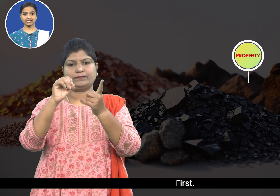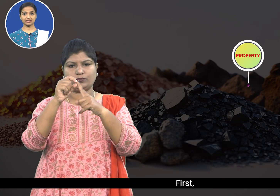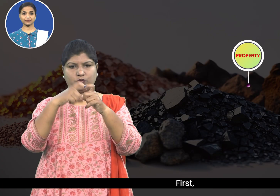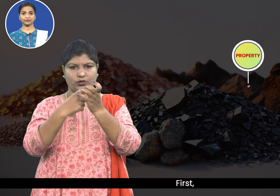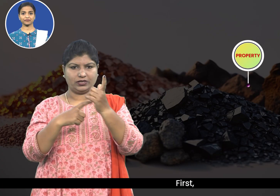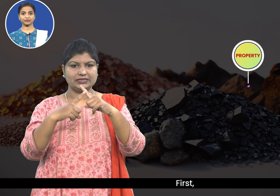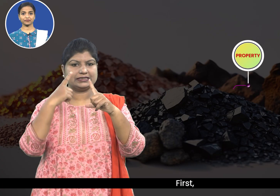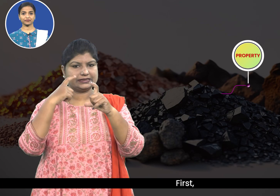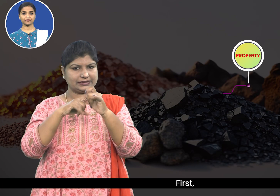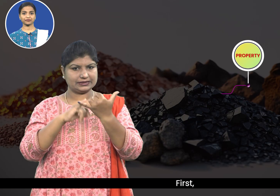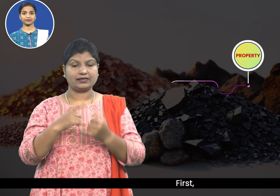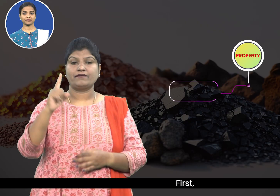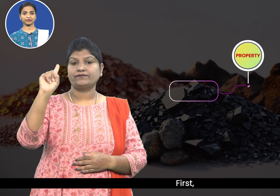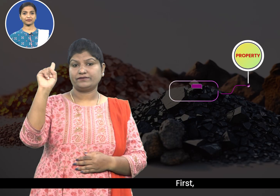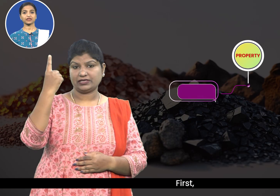First,